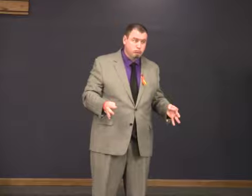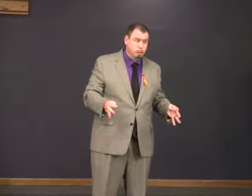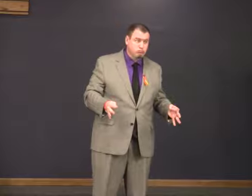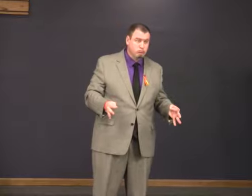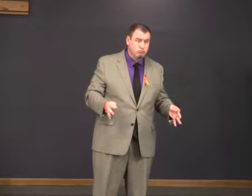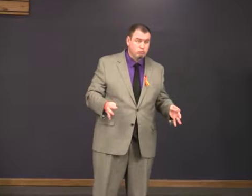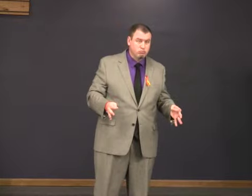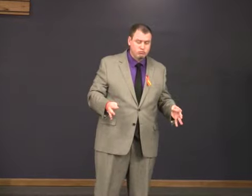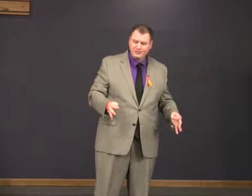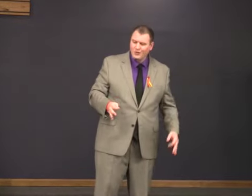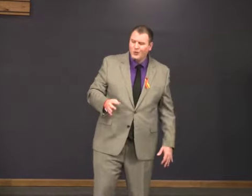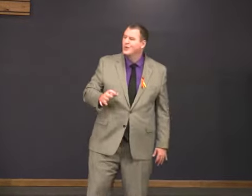Do you decide